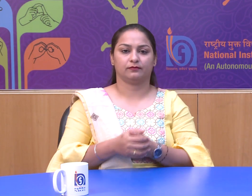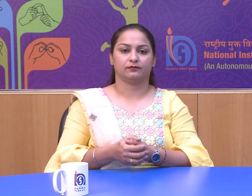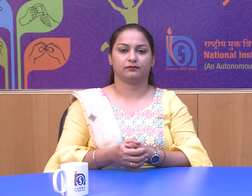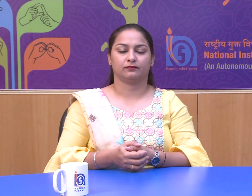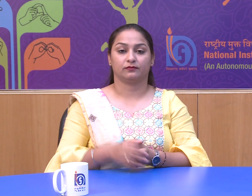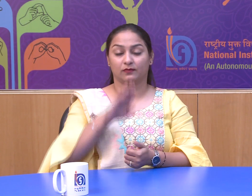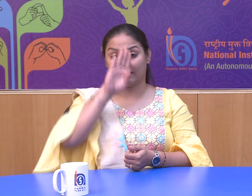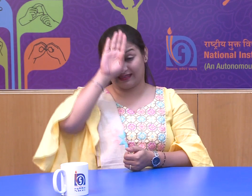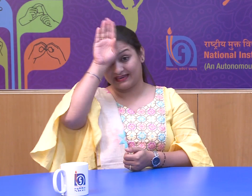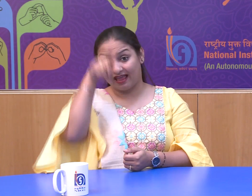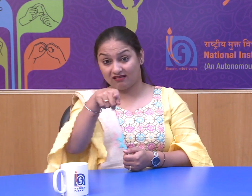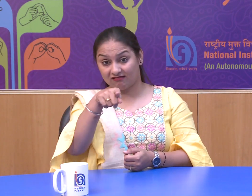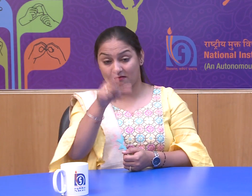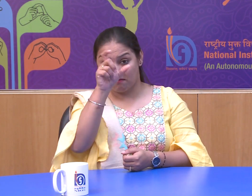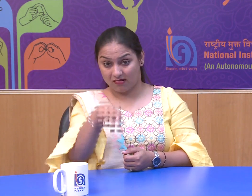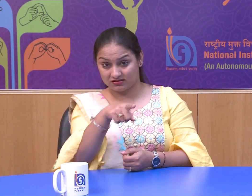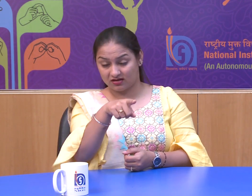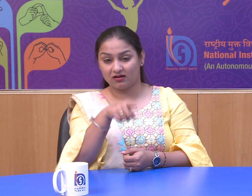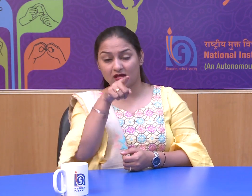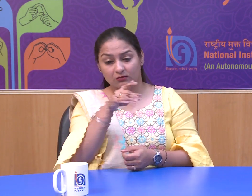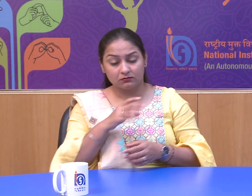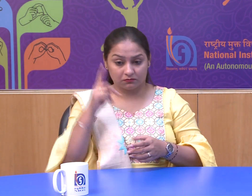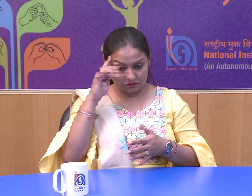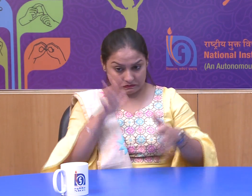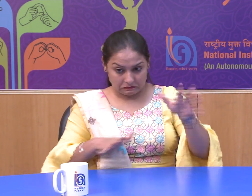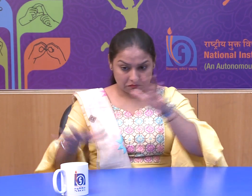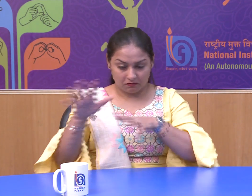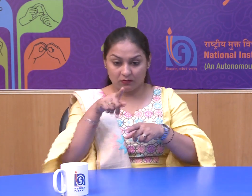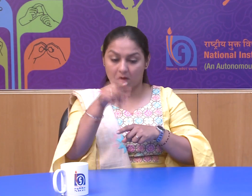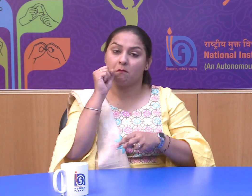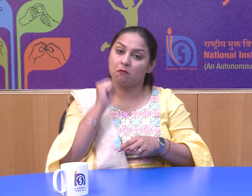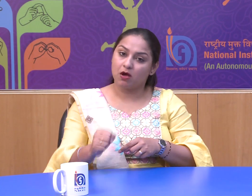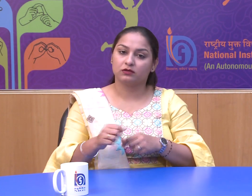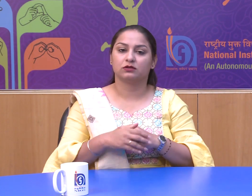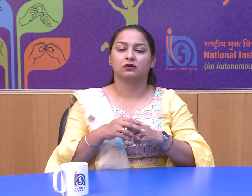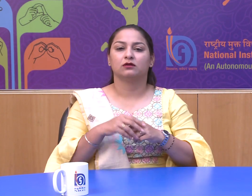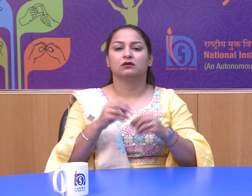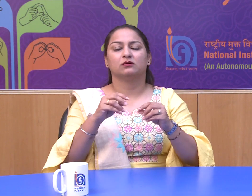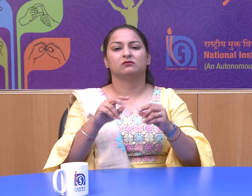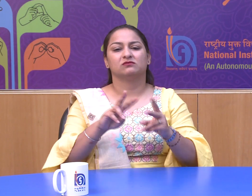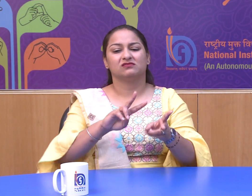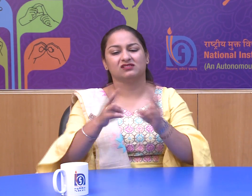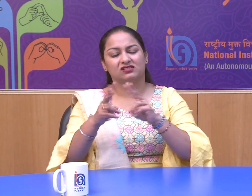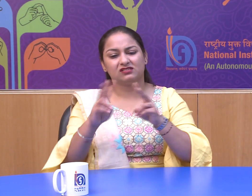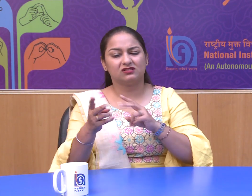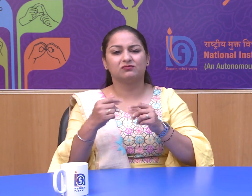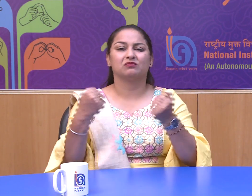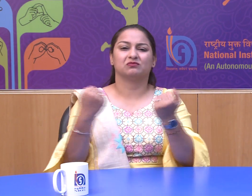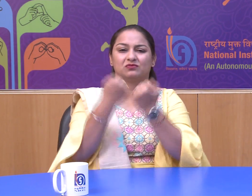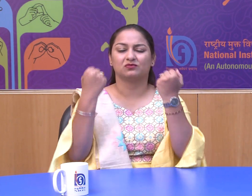King Harshvardhana decided that he must subdue the petty warring